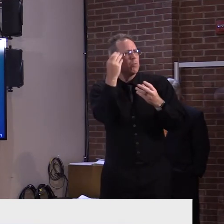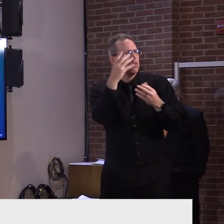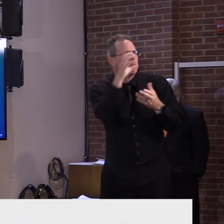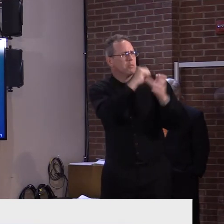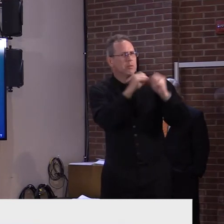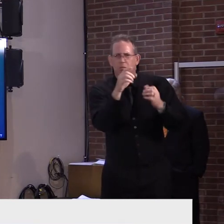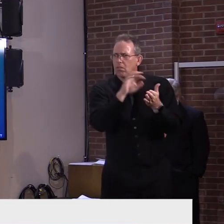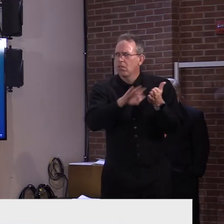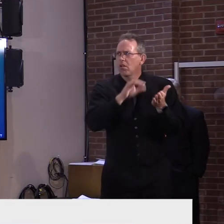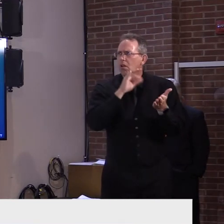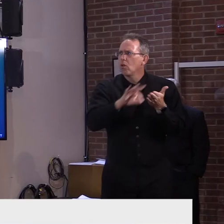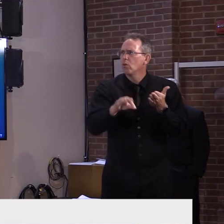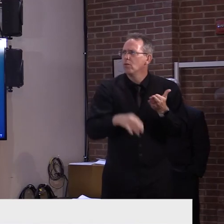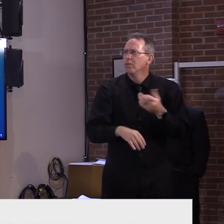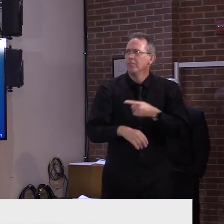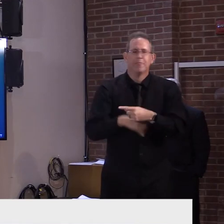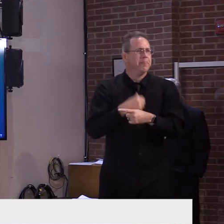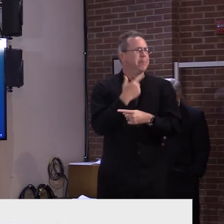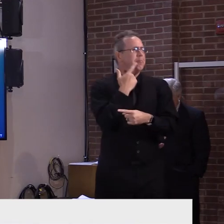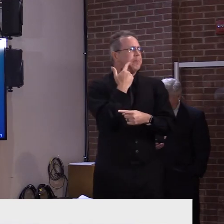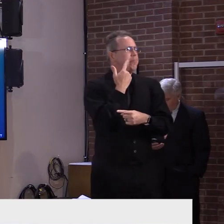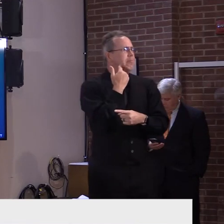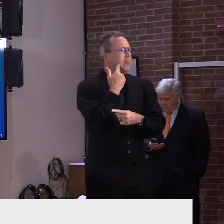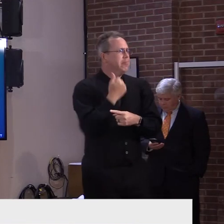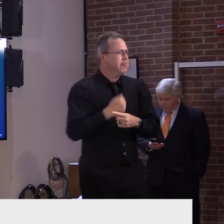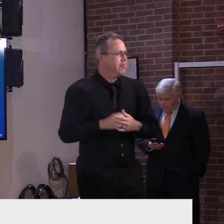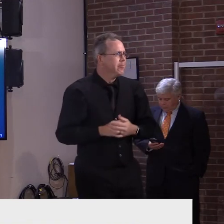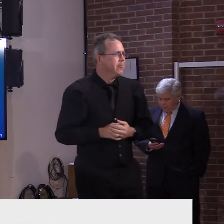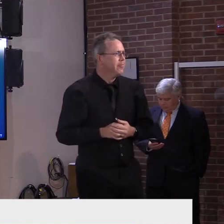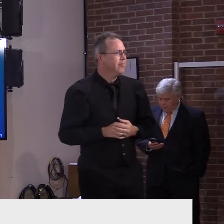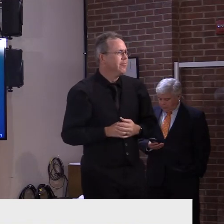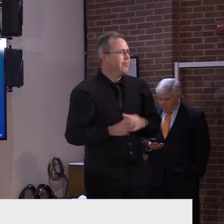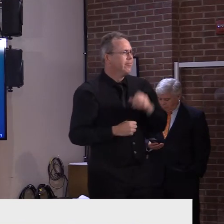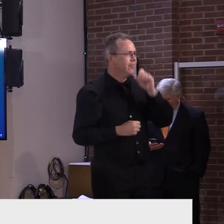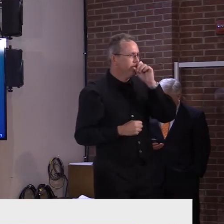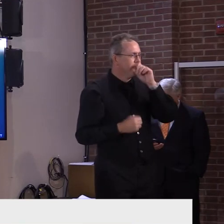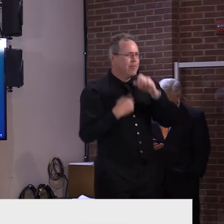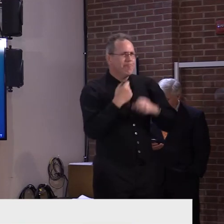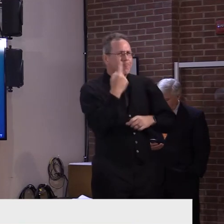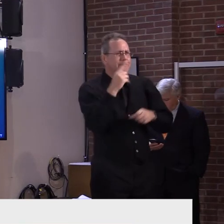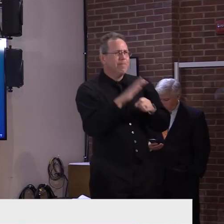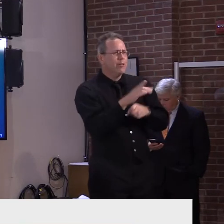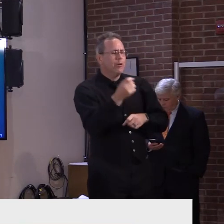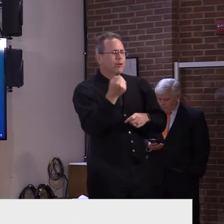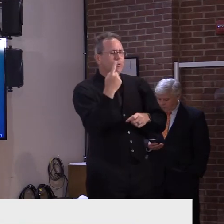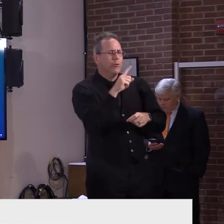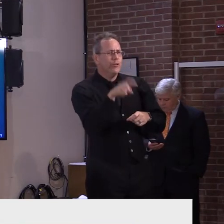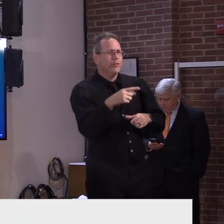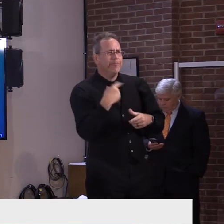I'm not sure I'm completely following this, but Dr. Levine, if you can answer.